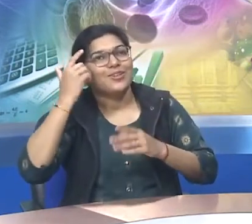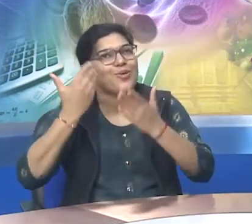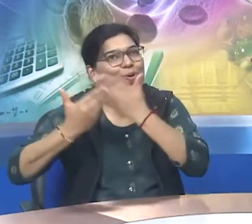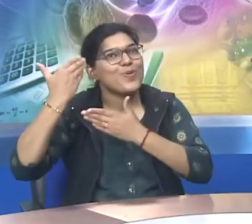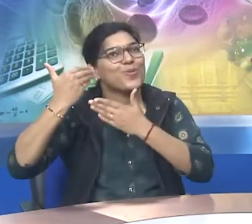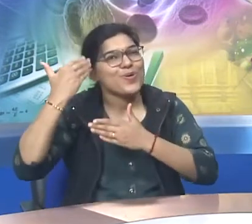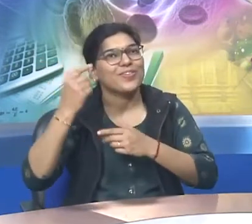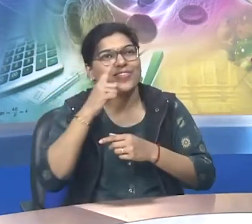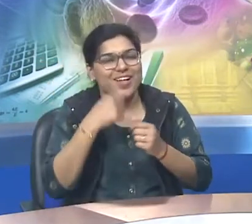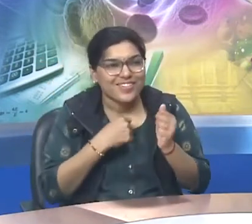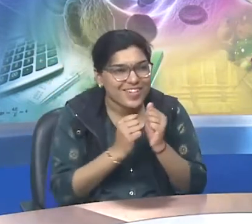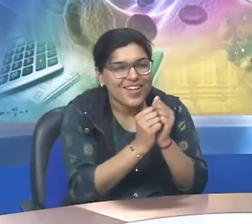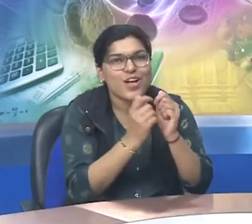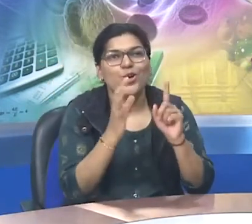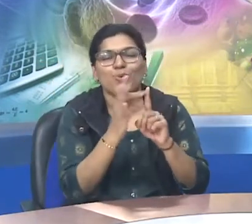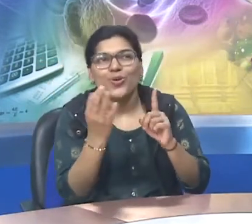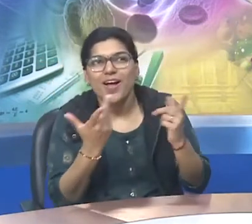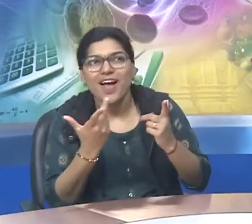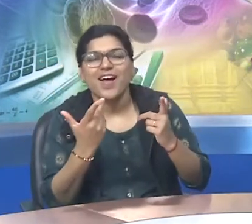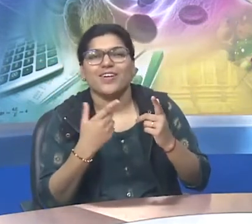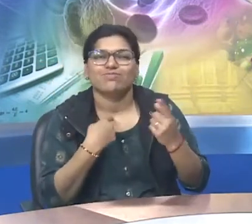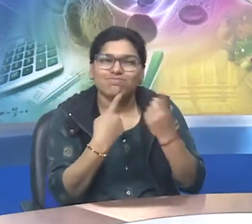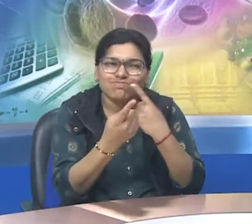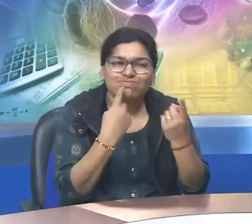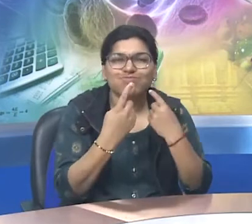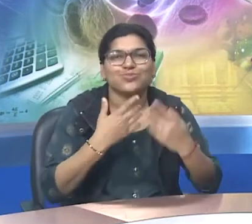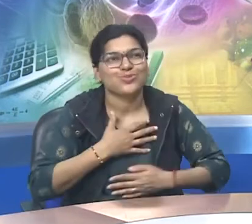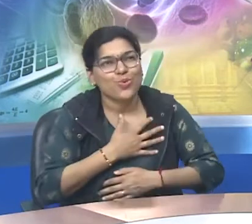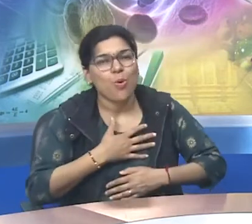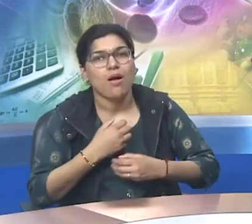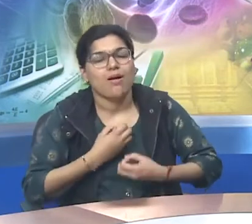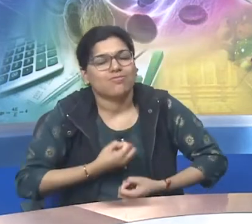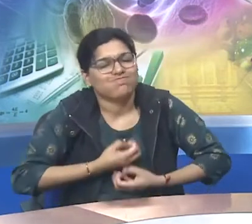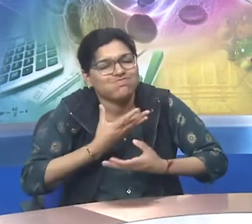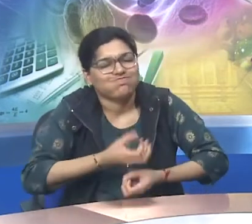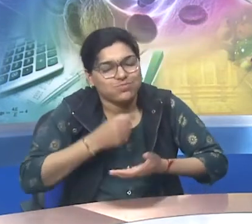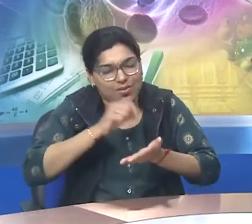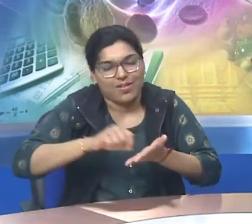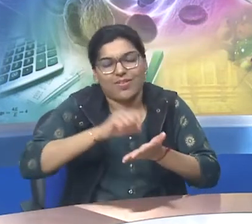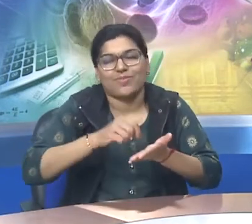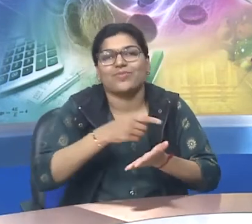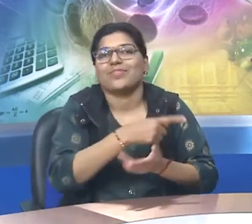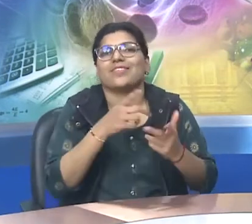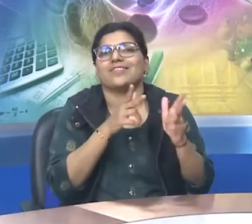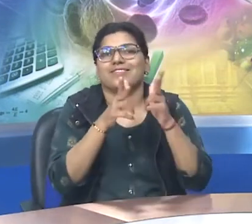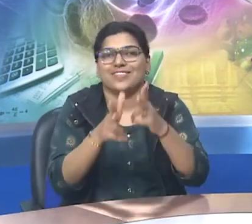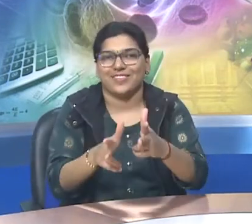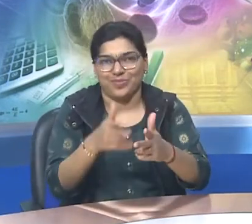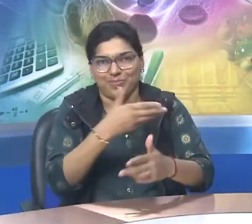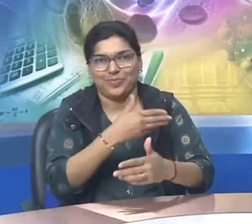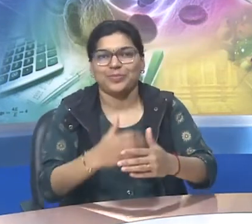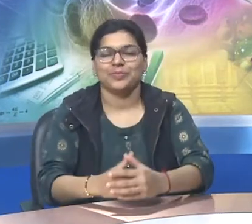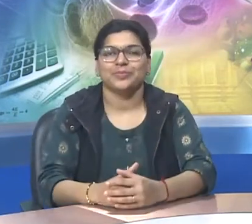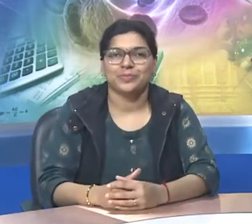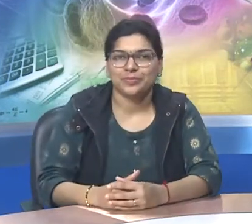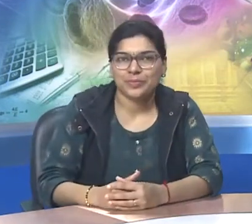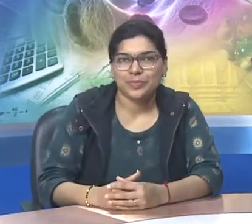So that is why this statement, brooding dogs used as dogs see better in darkness, has been